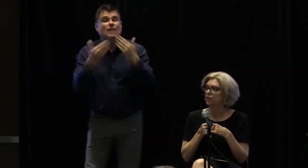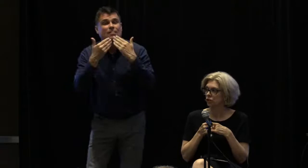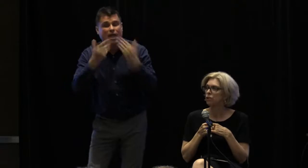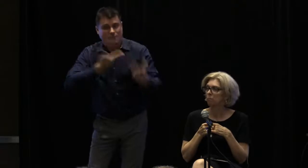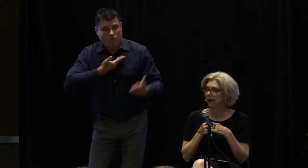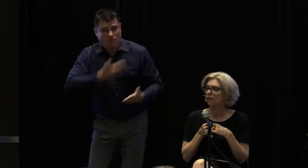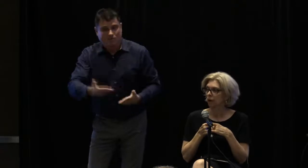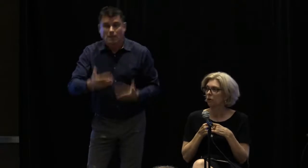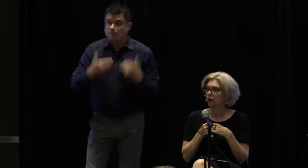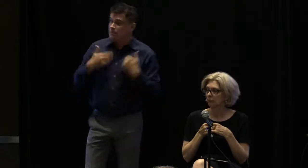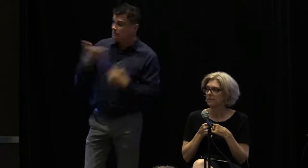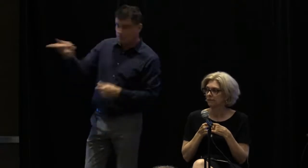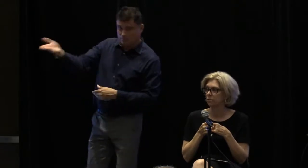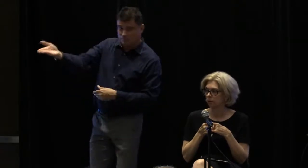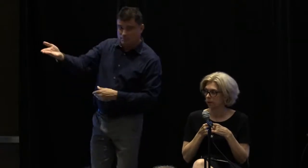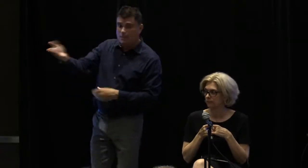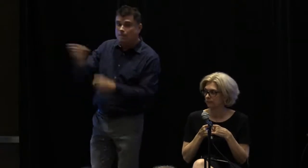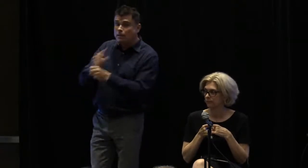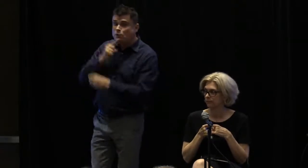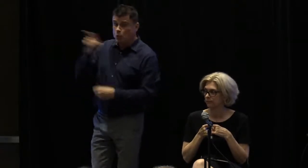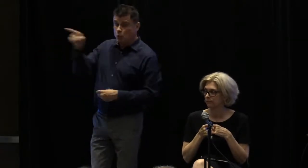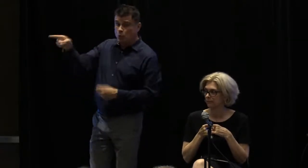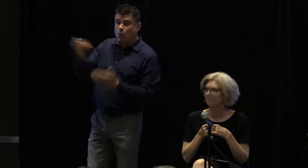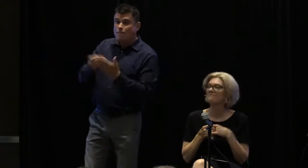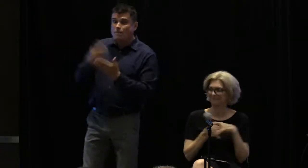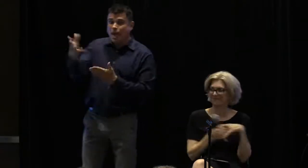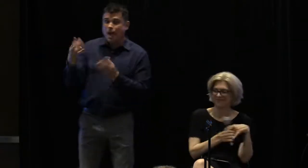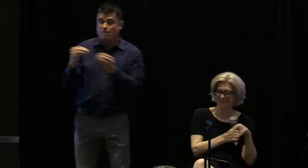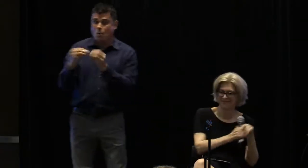please make sure you buy a lot more copies of the book.